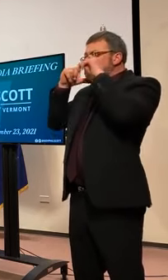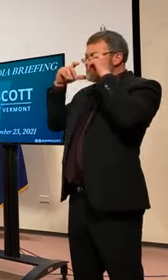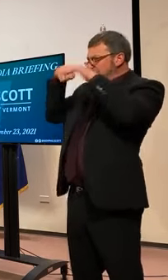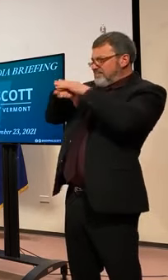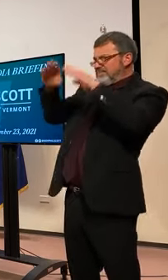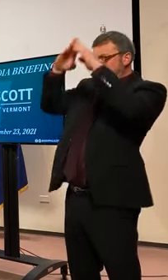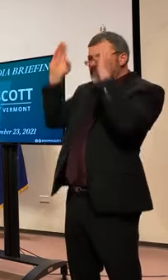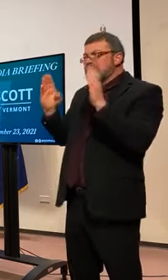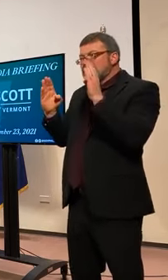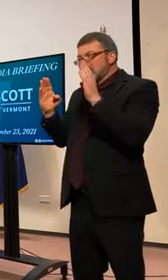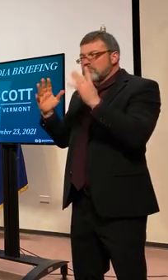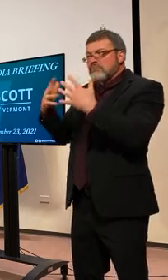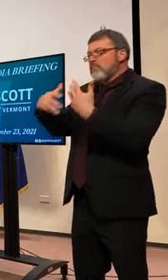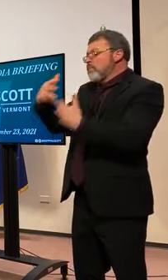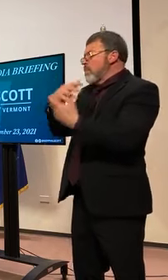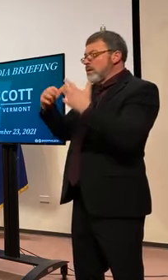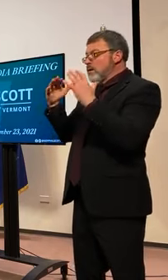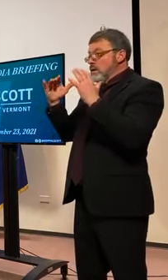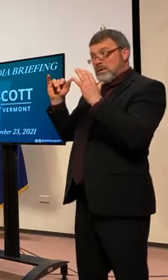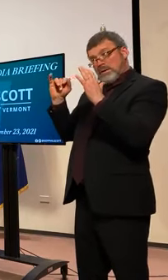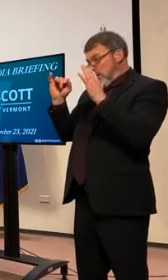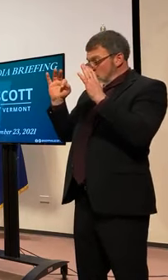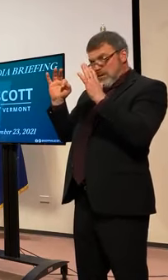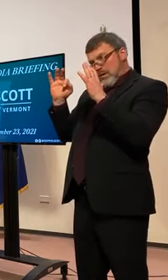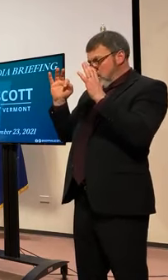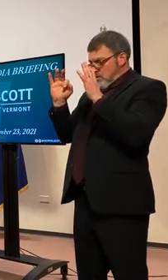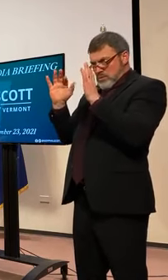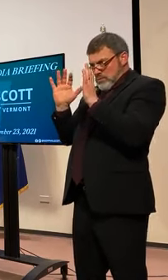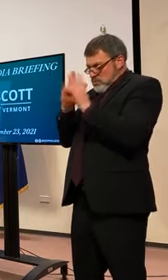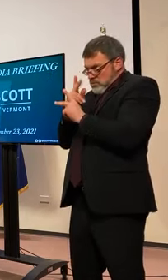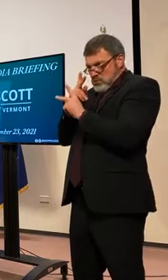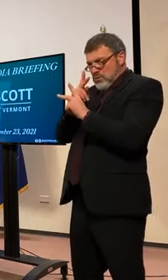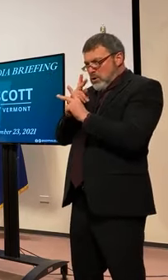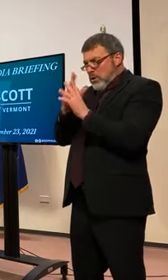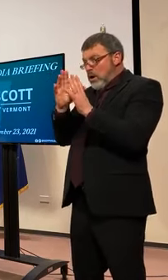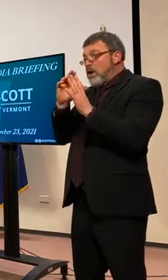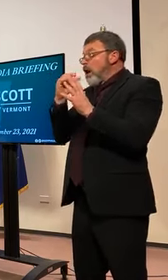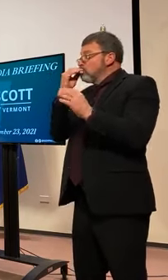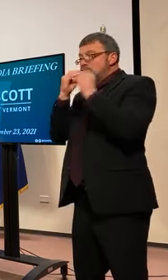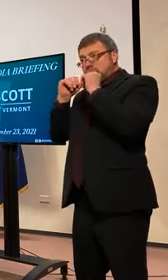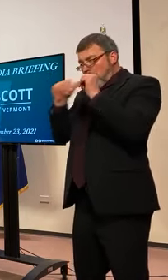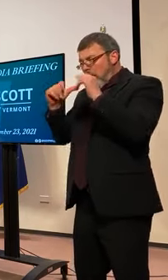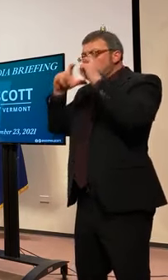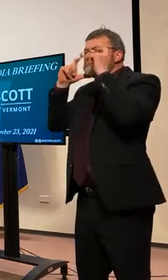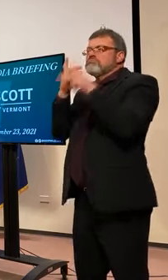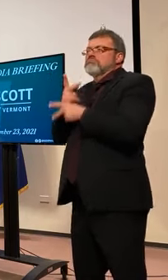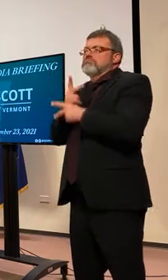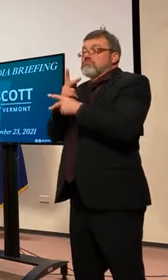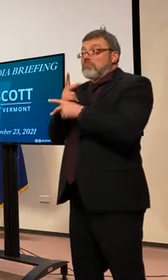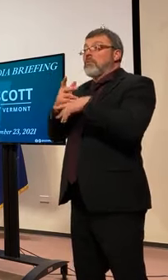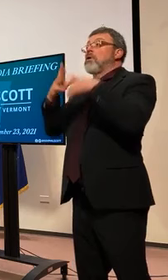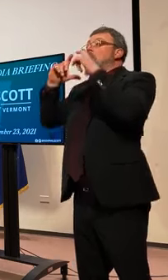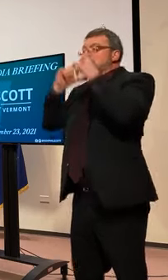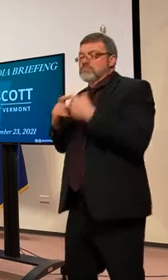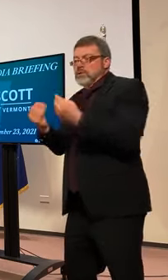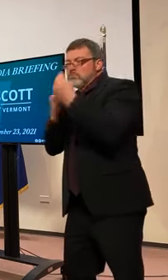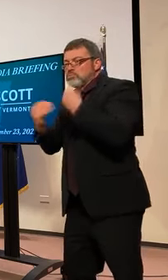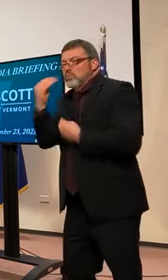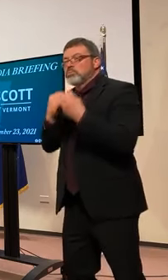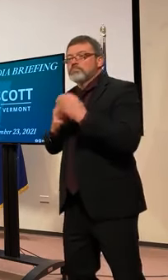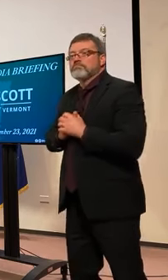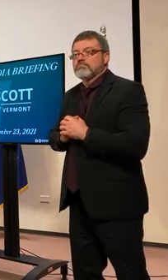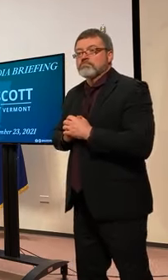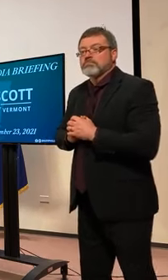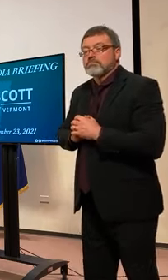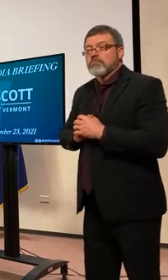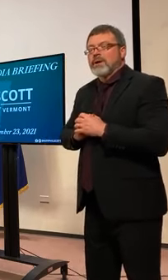symptoms, please stay home. I know how difficult it can be to change plans and miss out on festivities, but with the